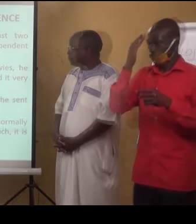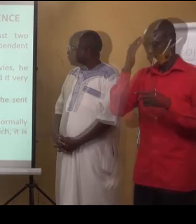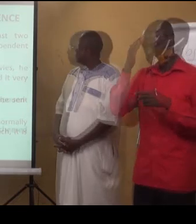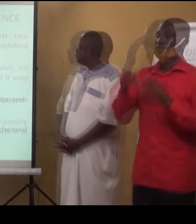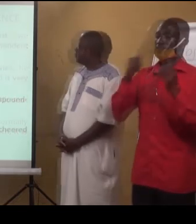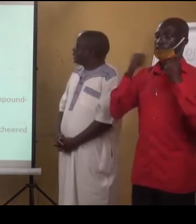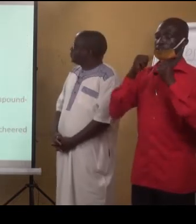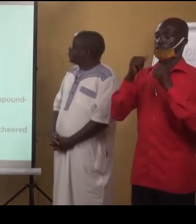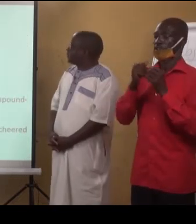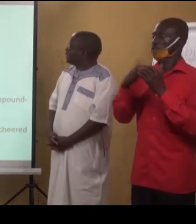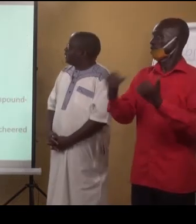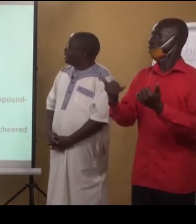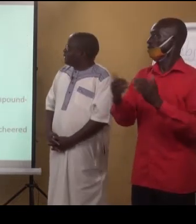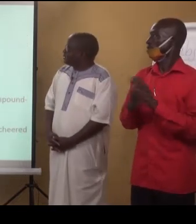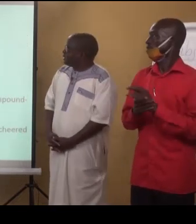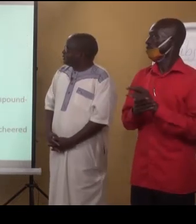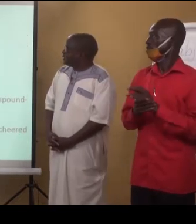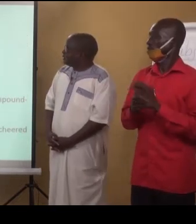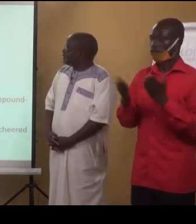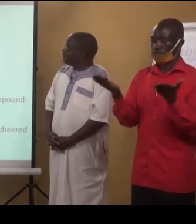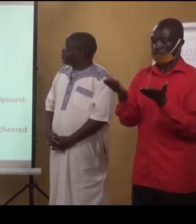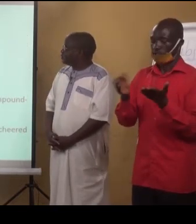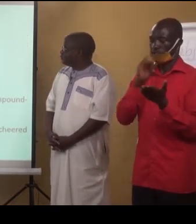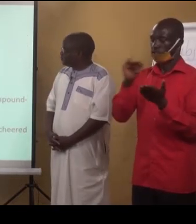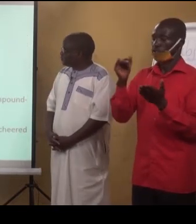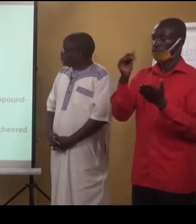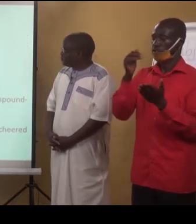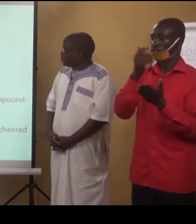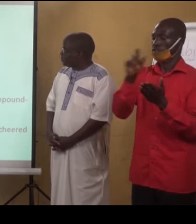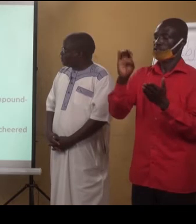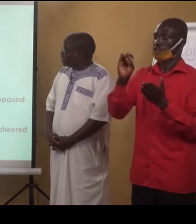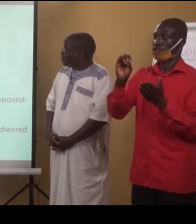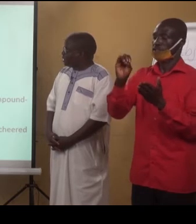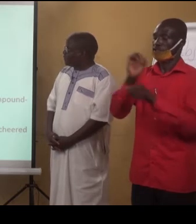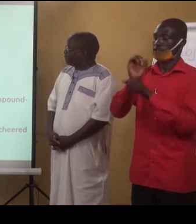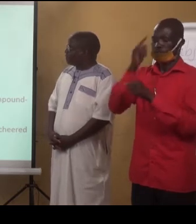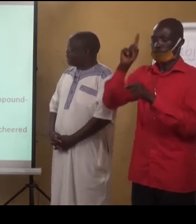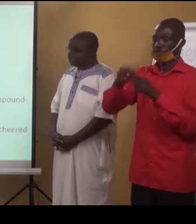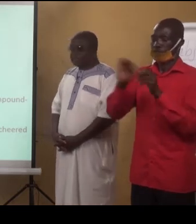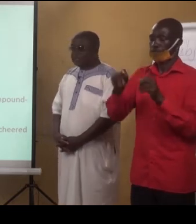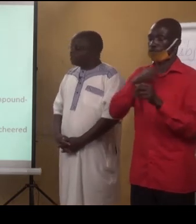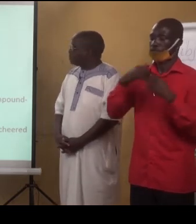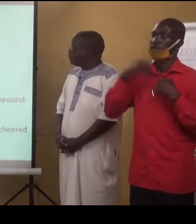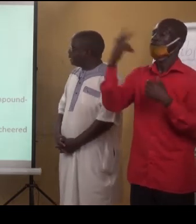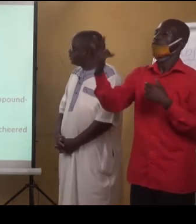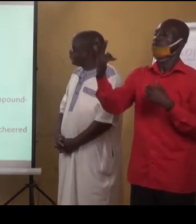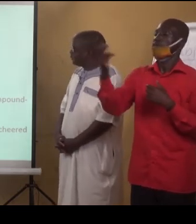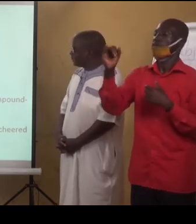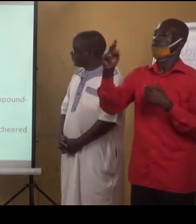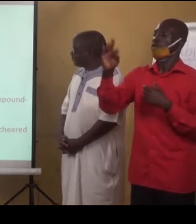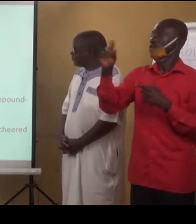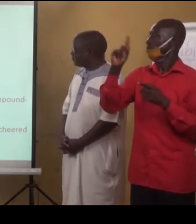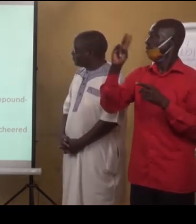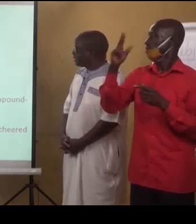them. Now, here is an exercise for you to do. We have 3 items, 1, 2,